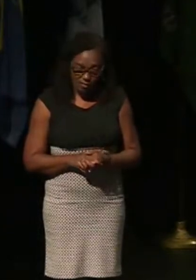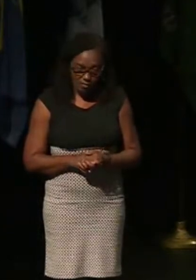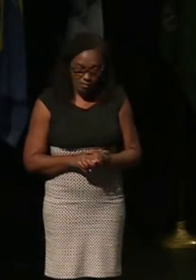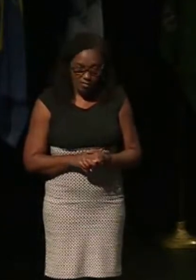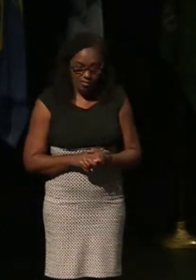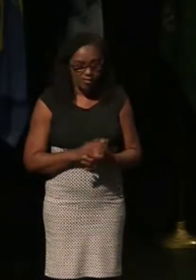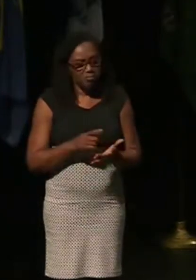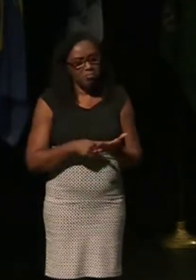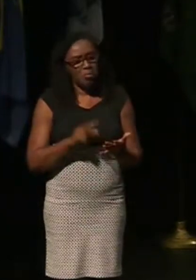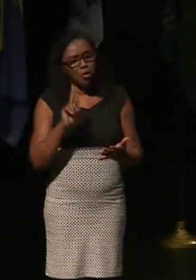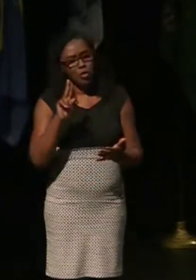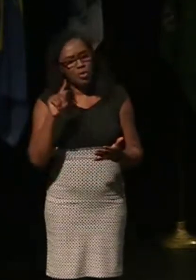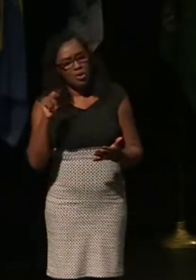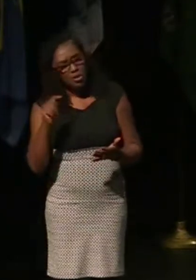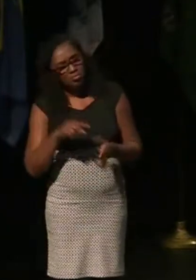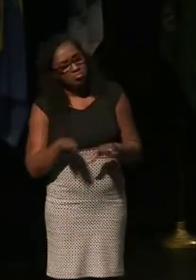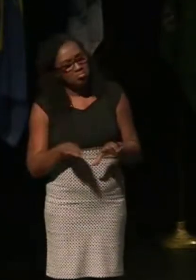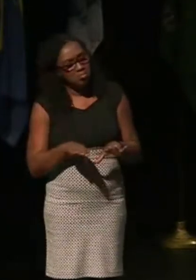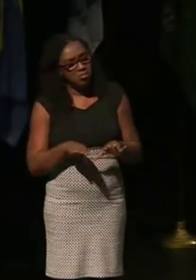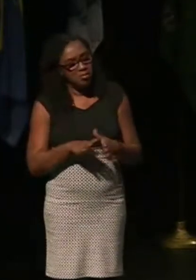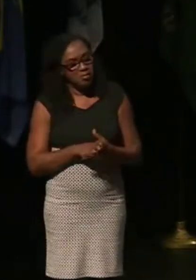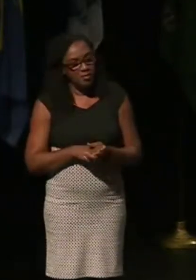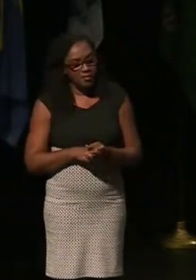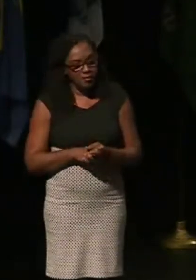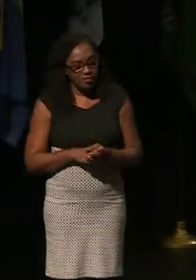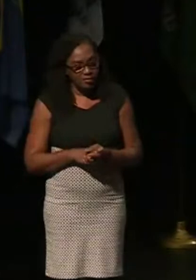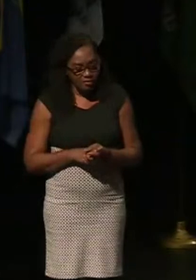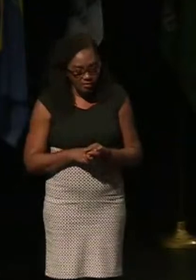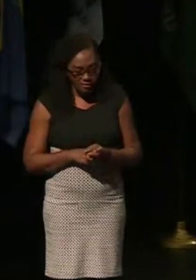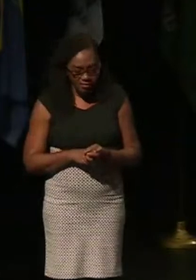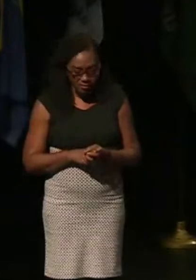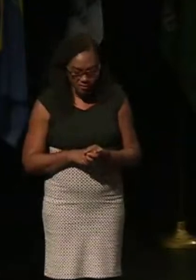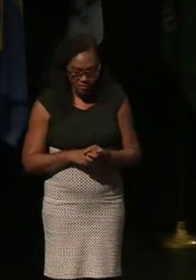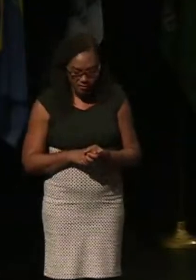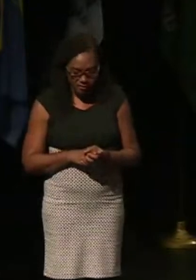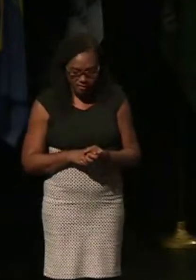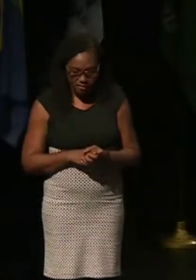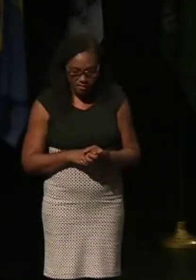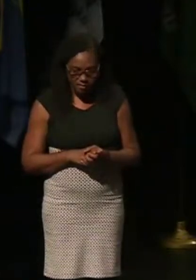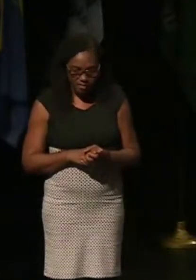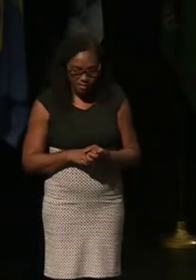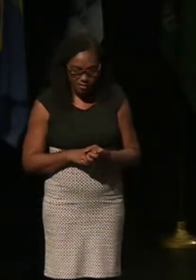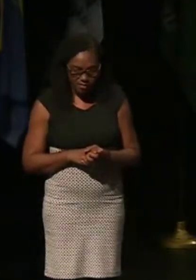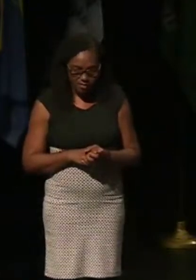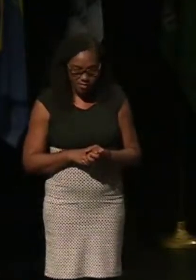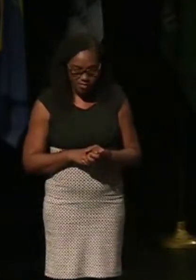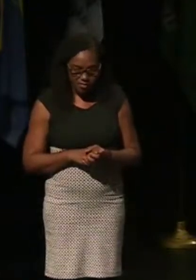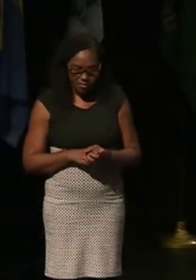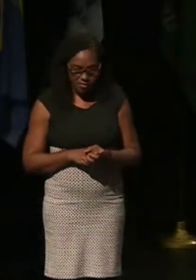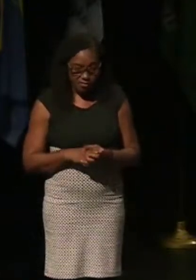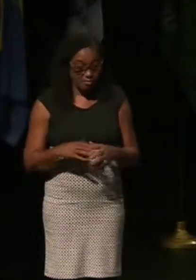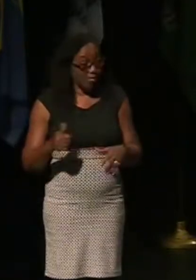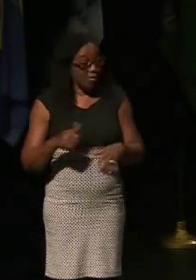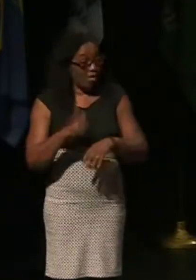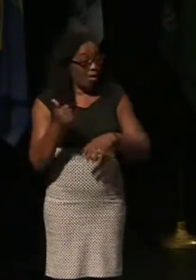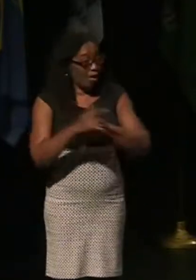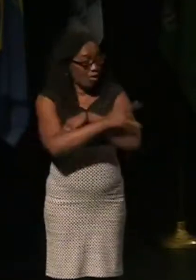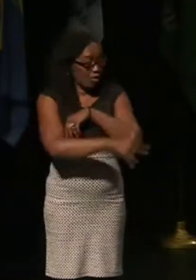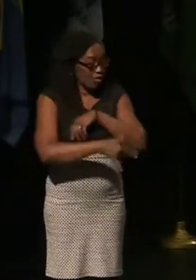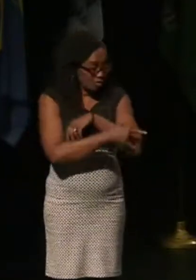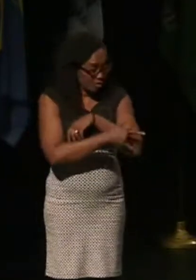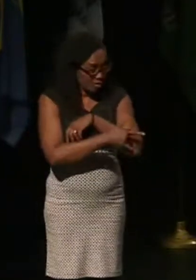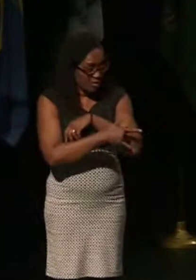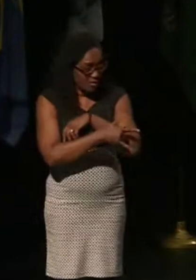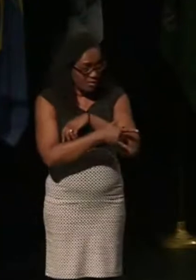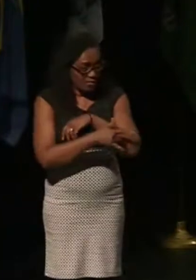UTT fashion alumnus Garrett Richards showcased his collection in Milan, Italy. And